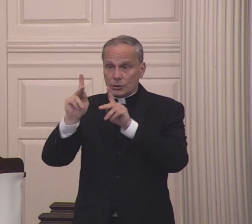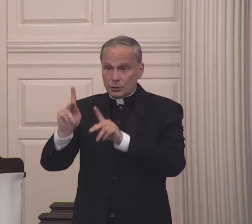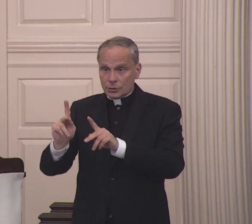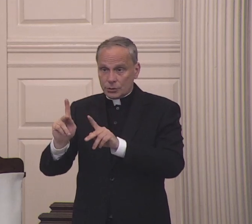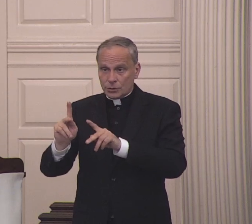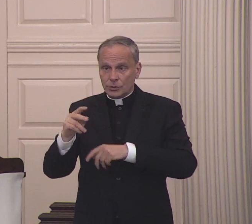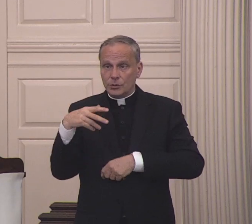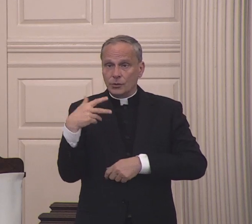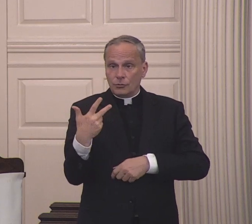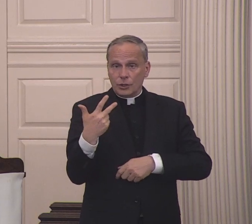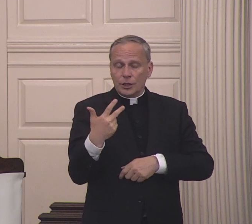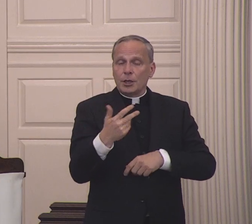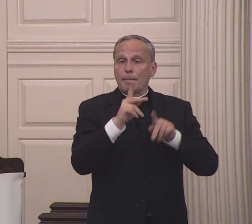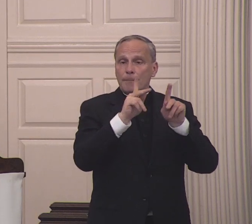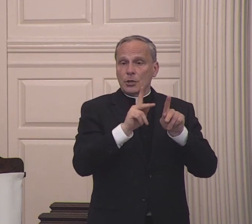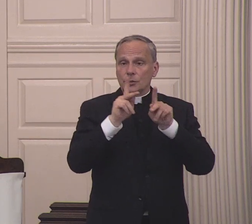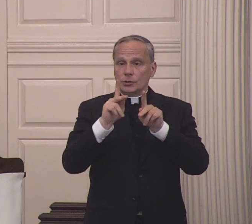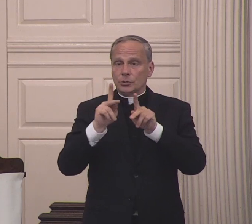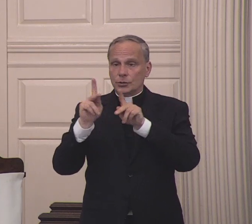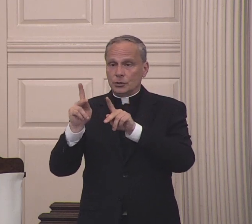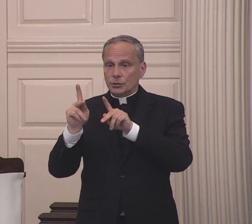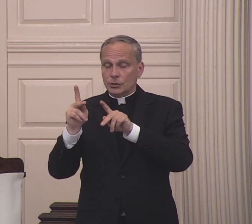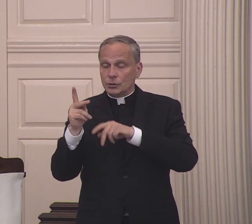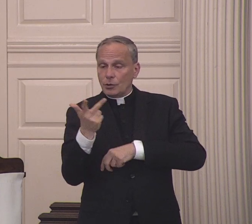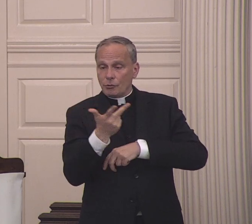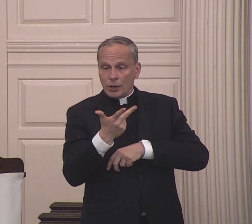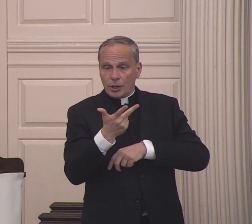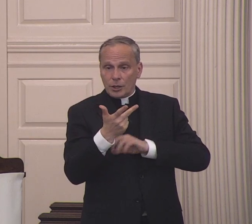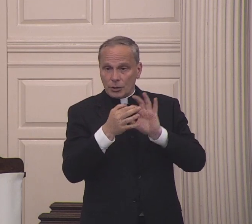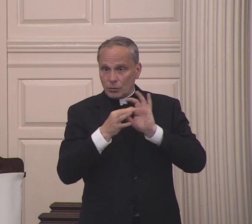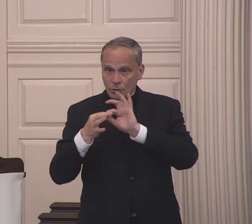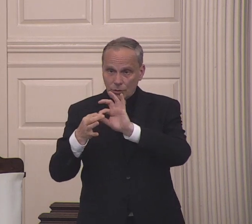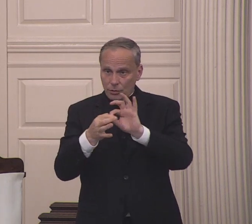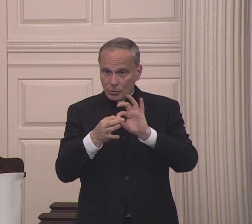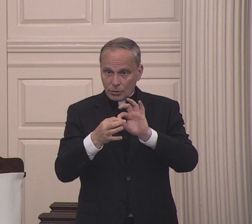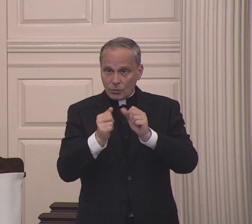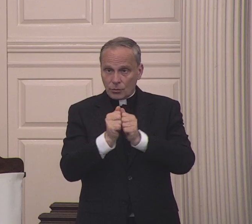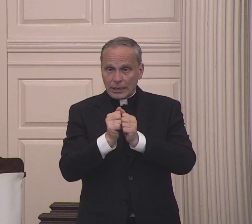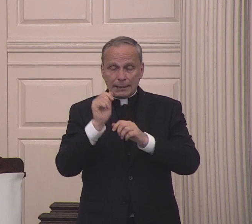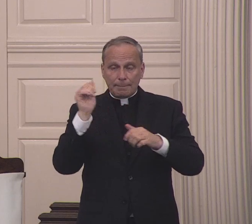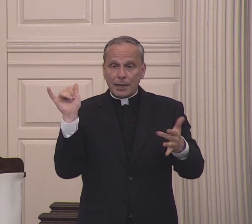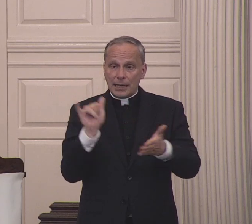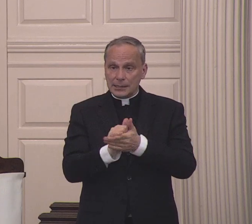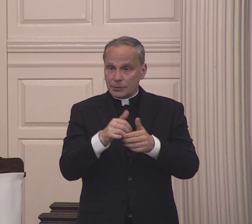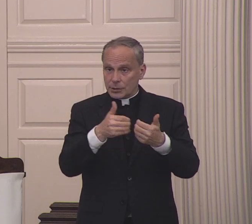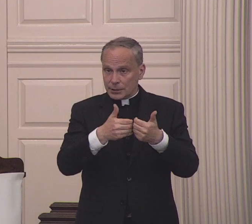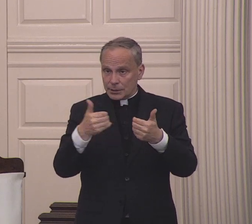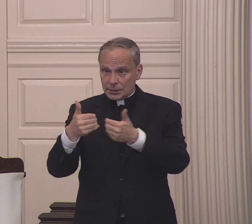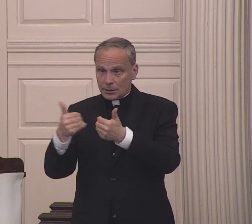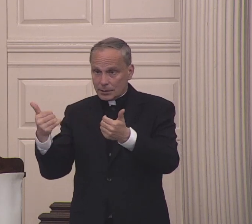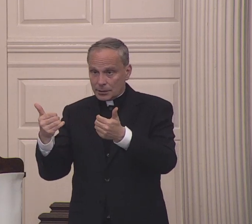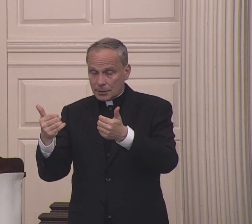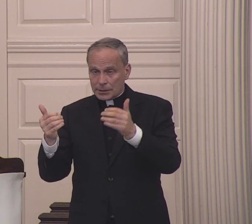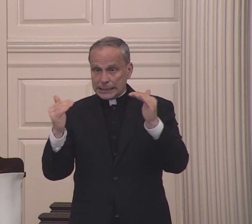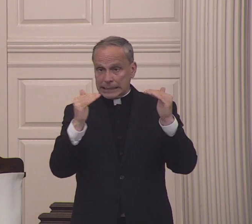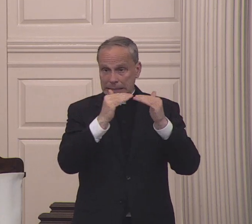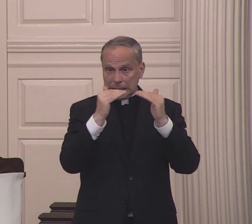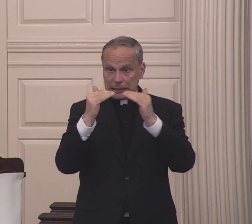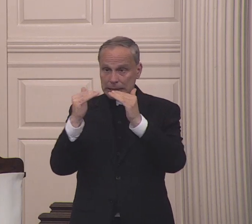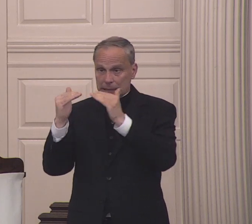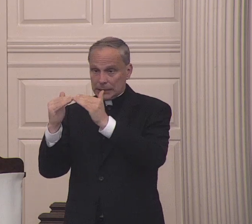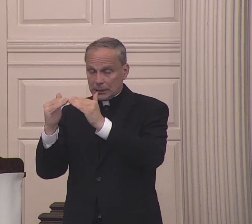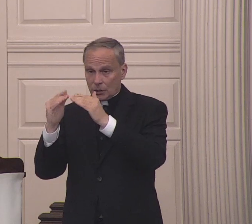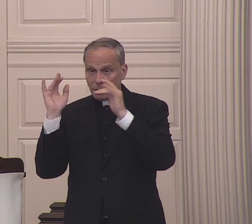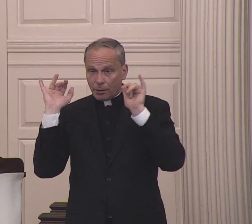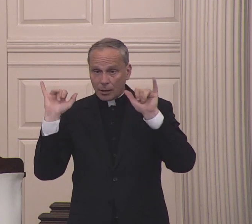divine persons. They are all united, indivisible, co-equal,